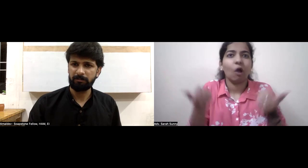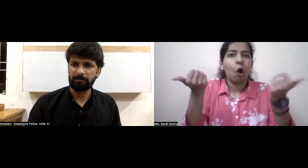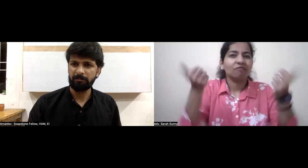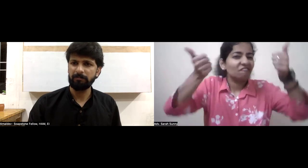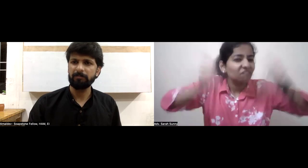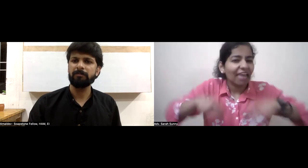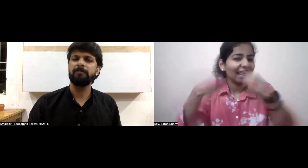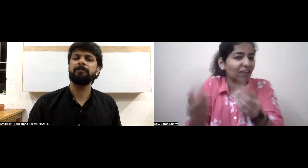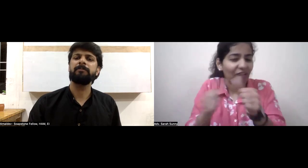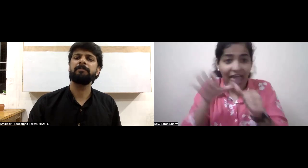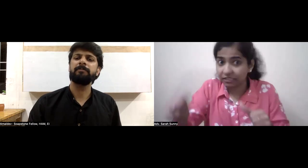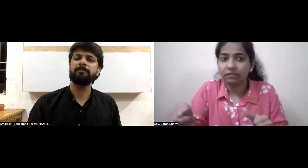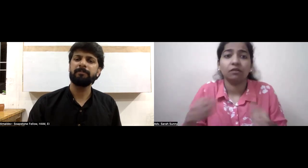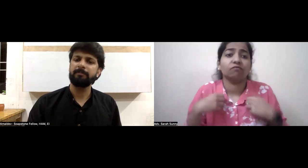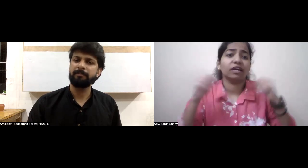deaf.